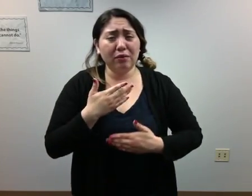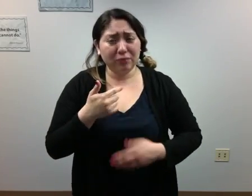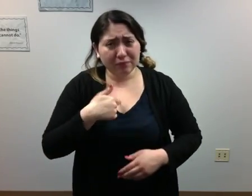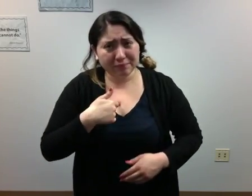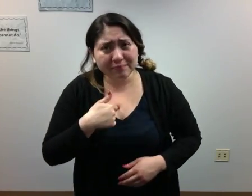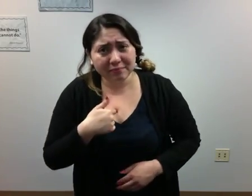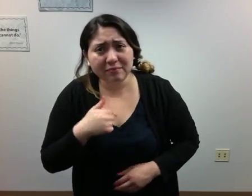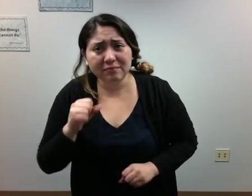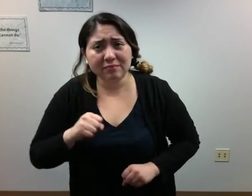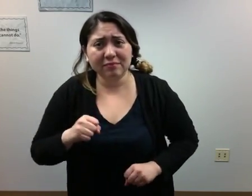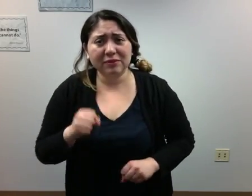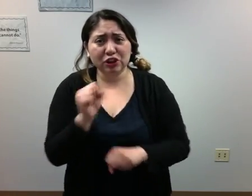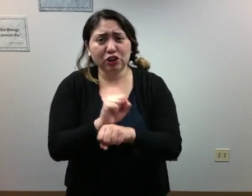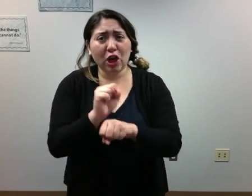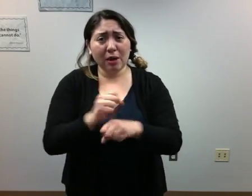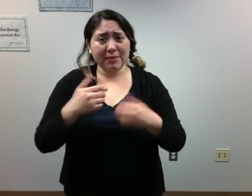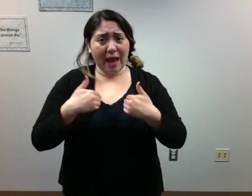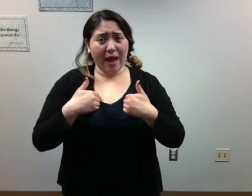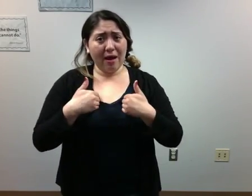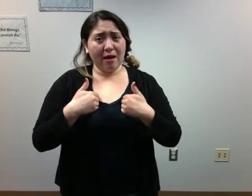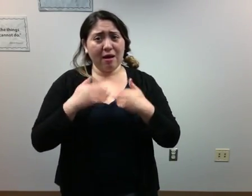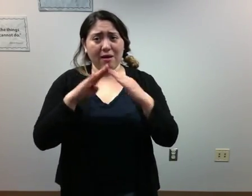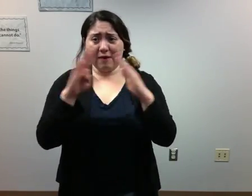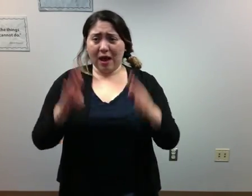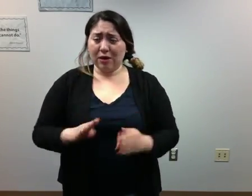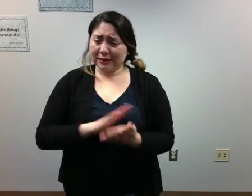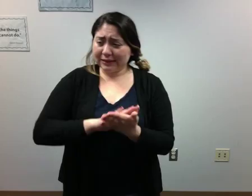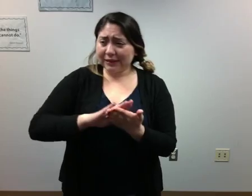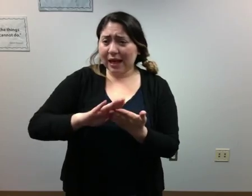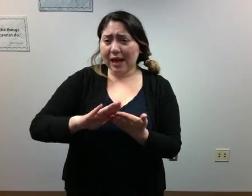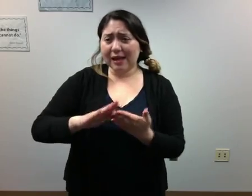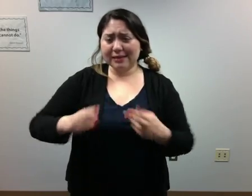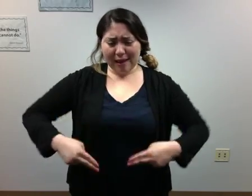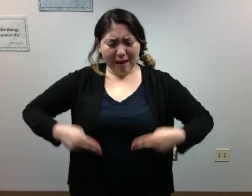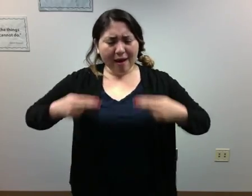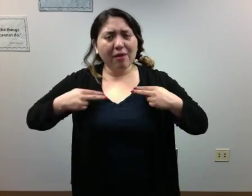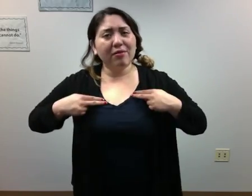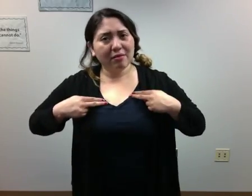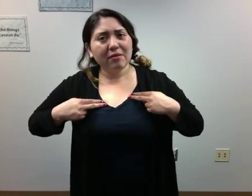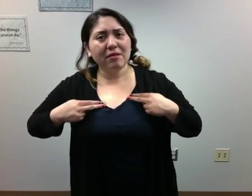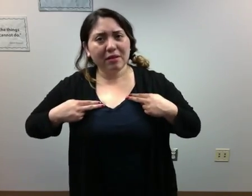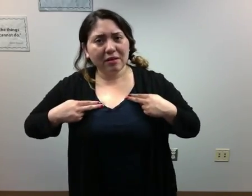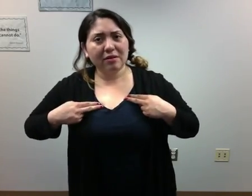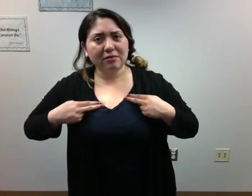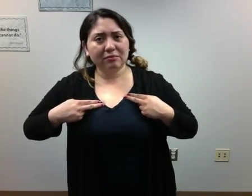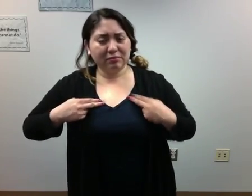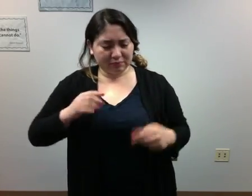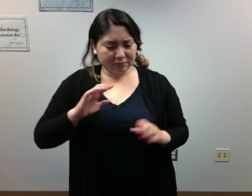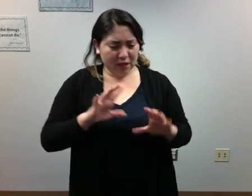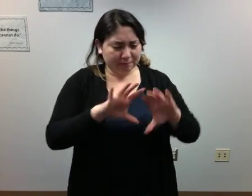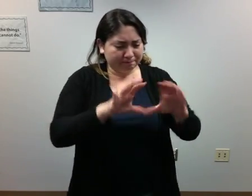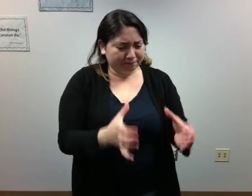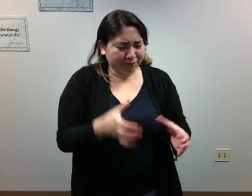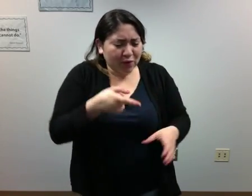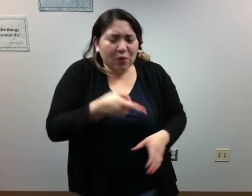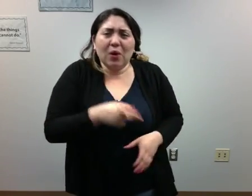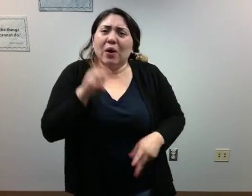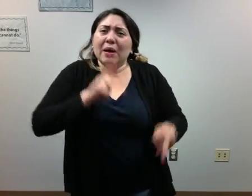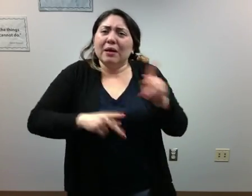jobs and a nice place to live, and we're healthy. We're the people you see every day in the